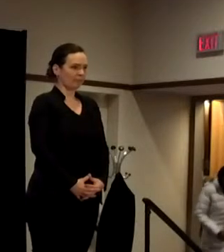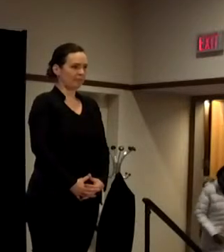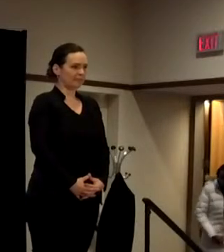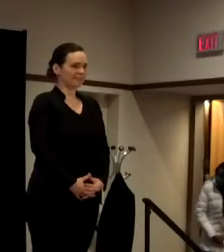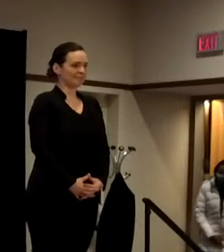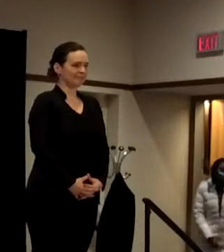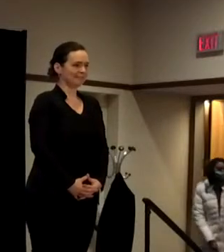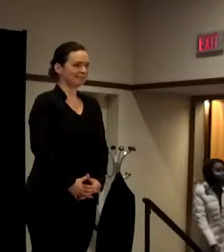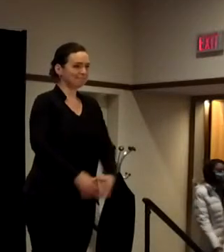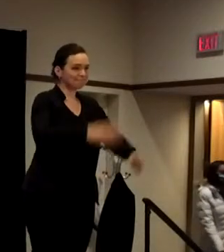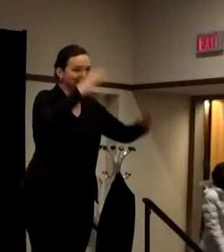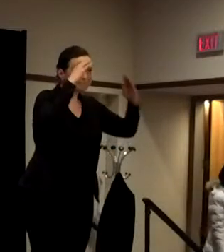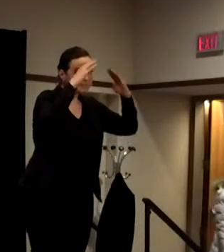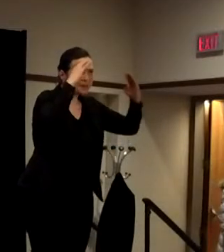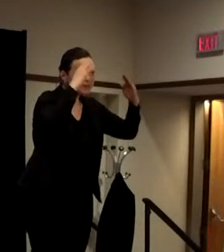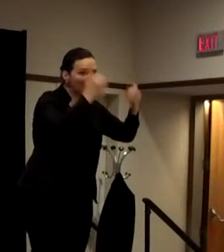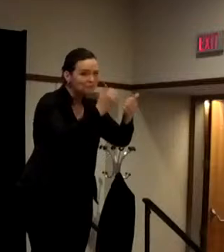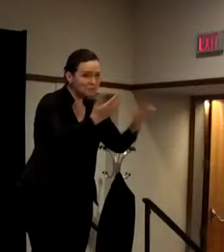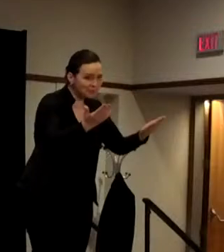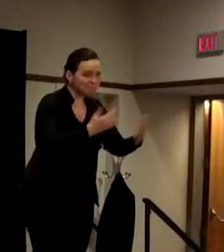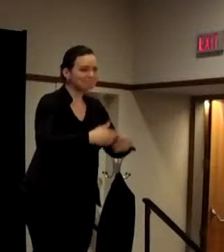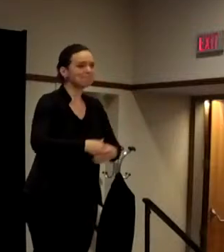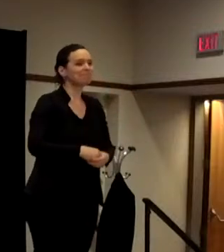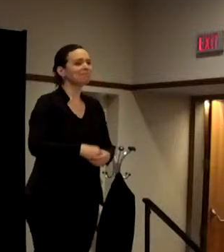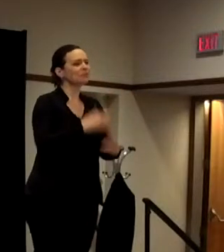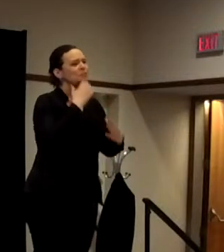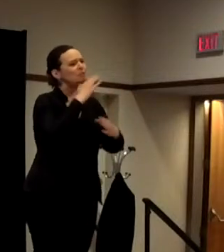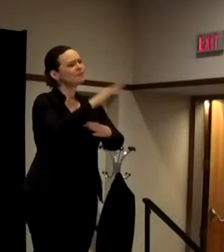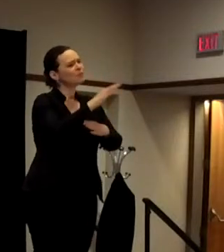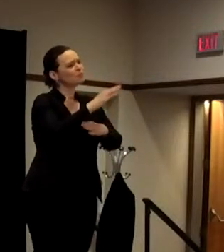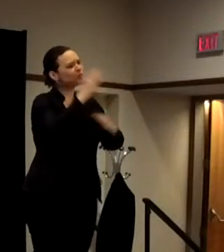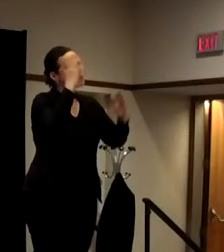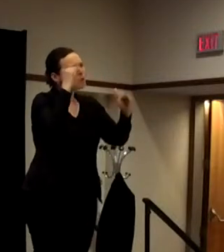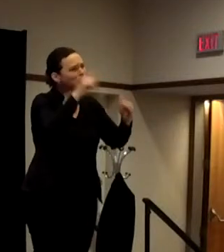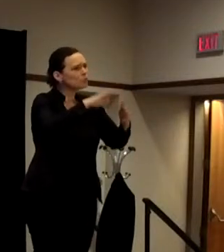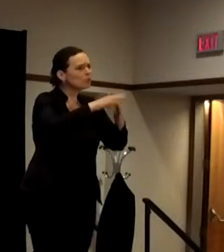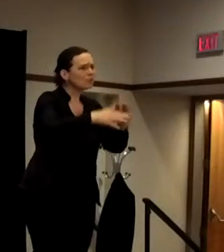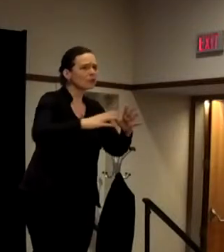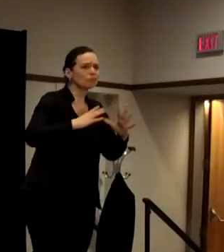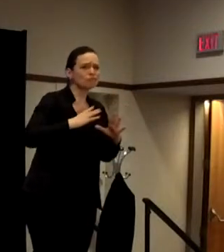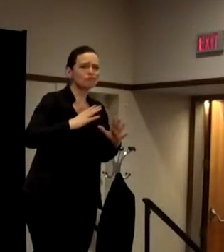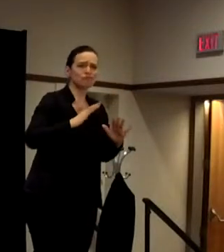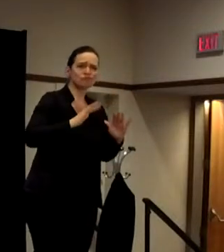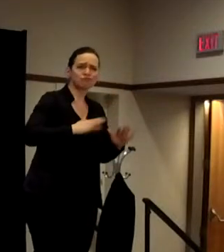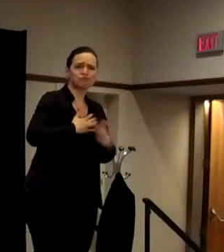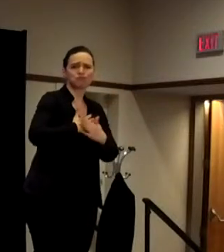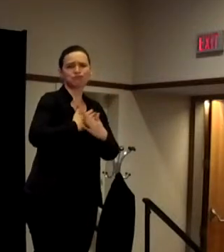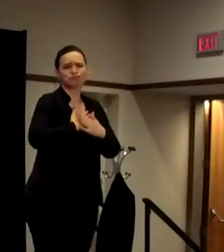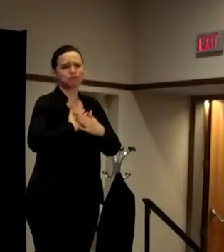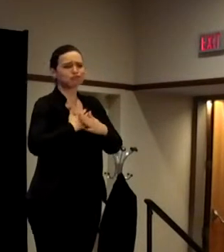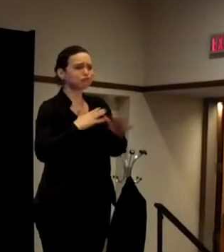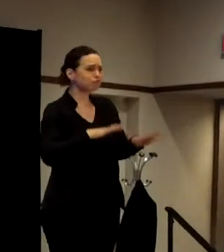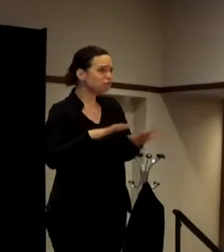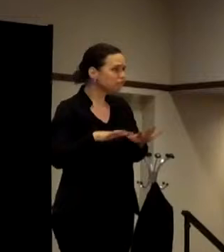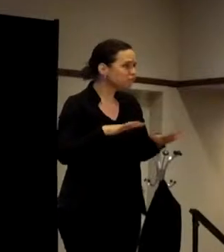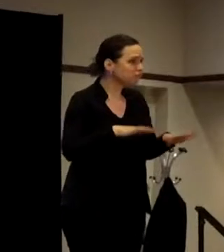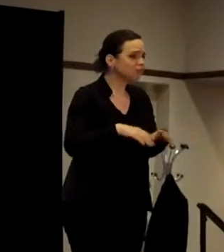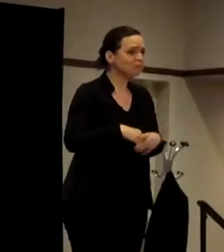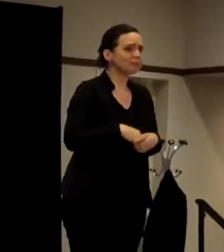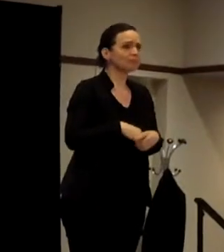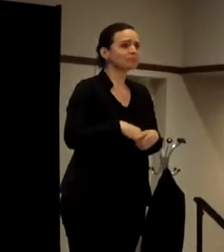Okay, hi everybody. Good afternoon. Hopefully you had a good weekend. Not bad numbers